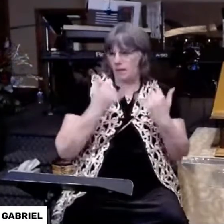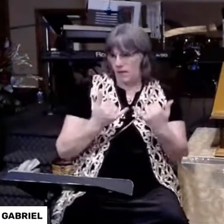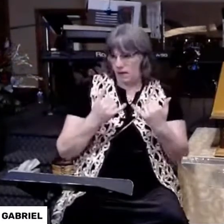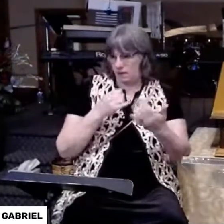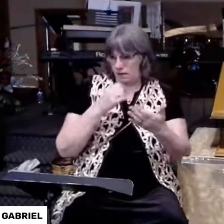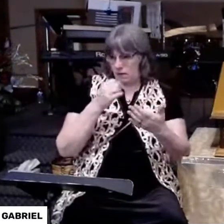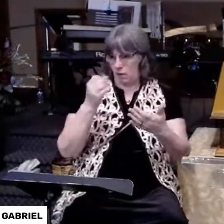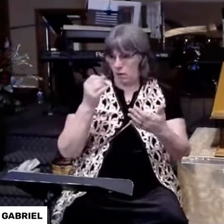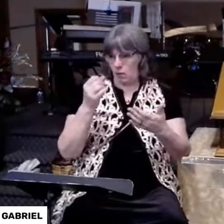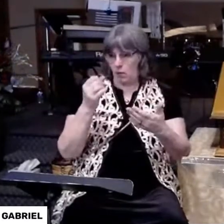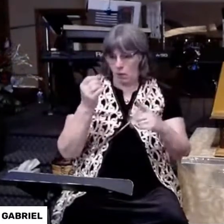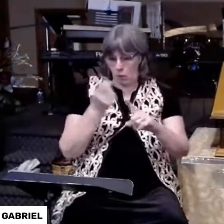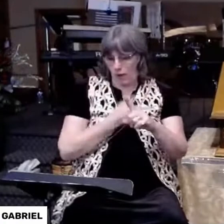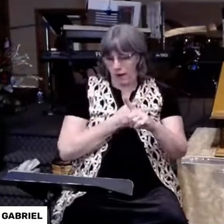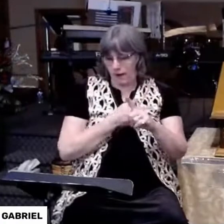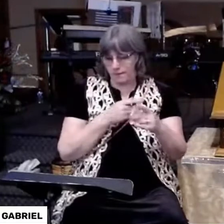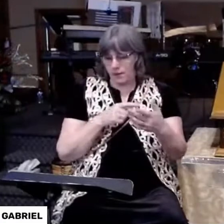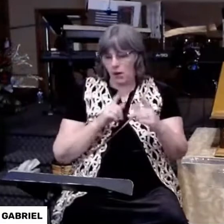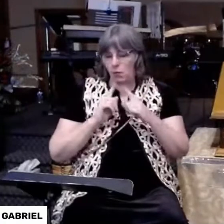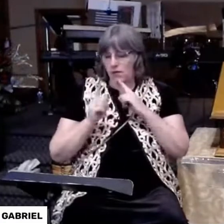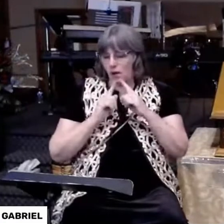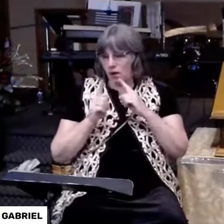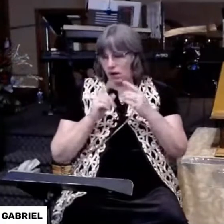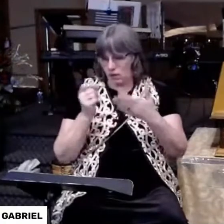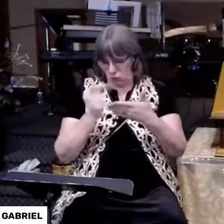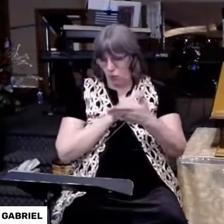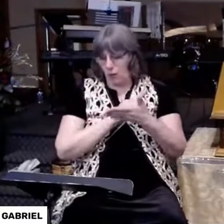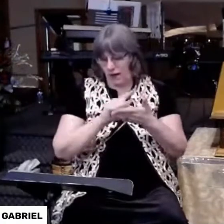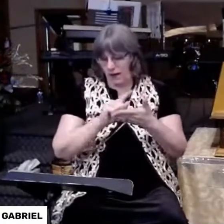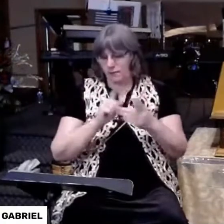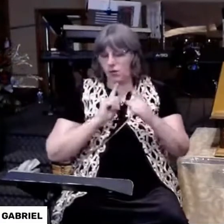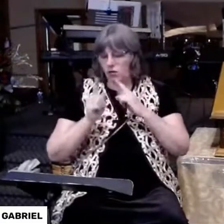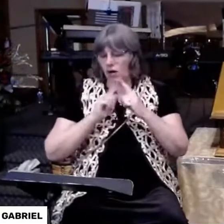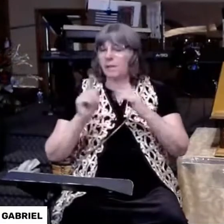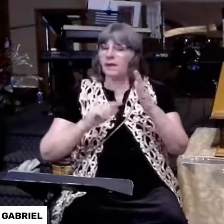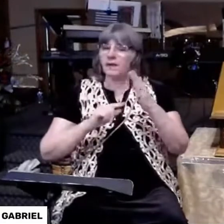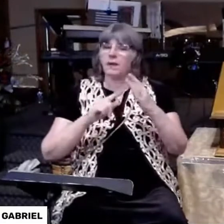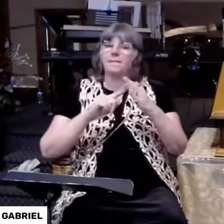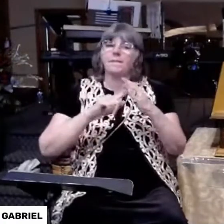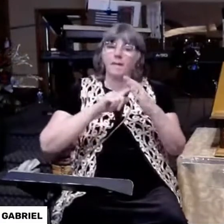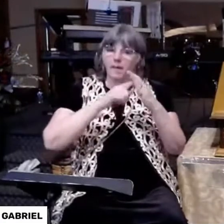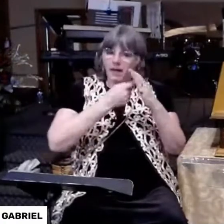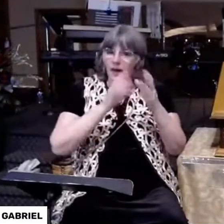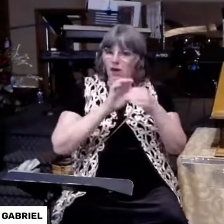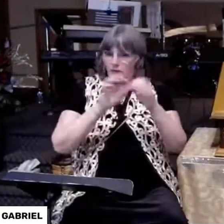beginning at Mount Horeb. So I thought, what if the Torah